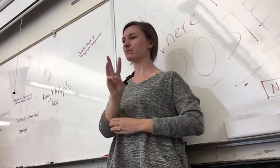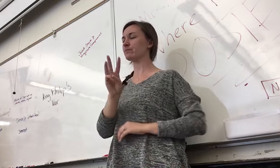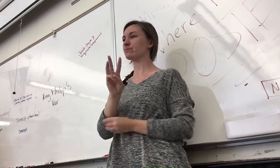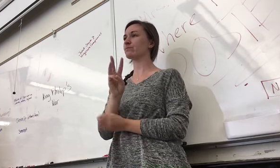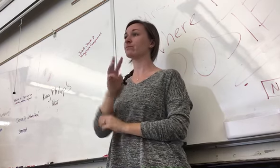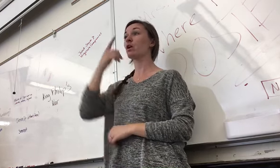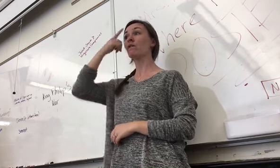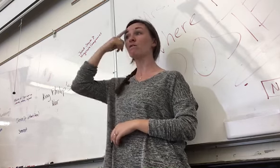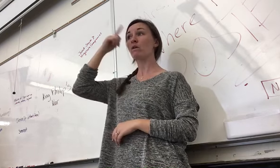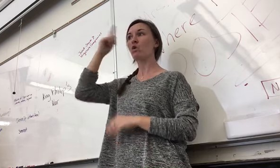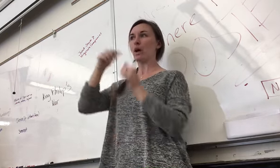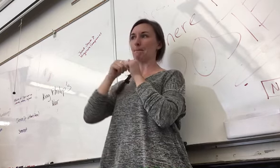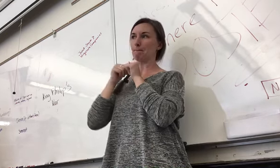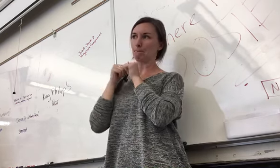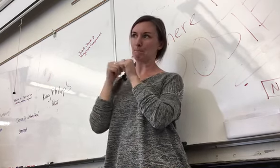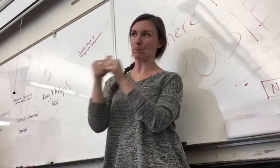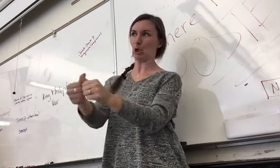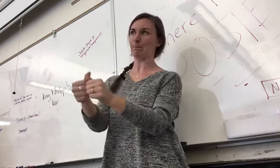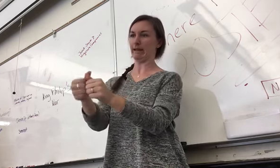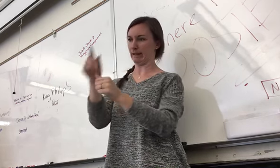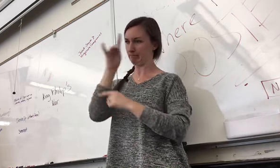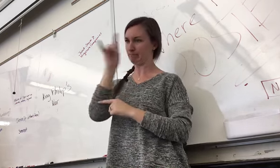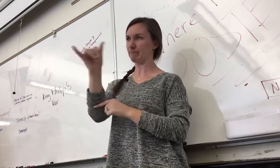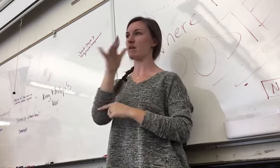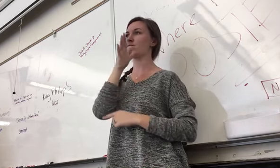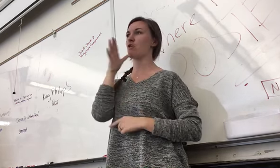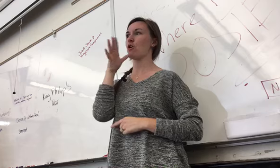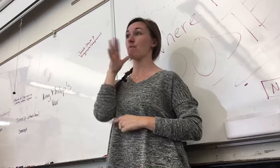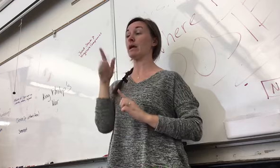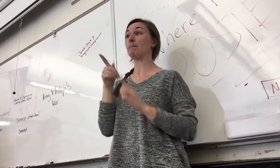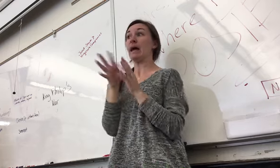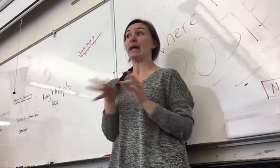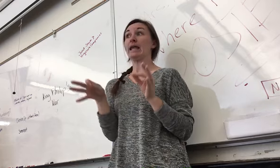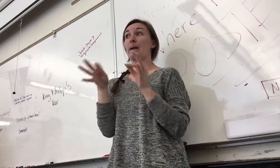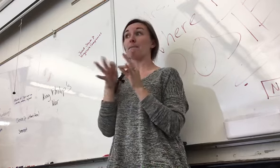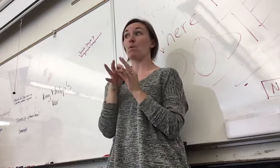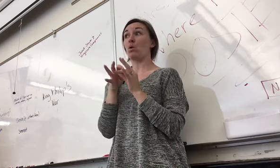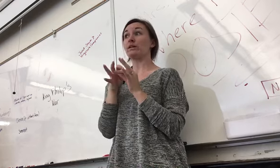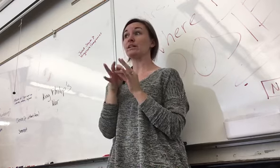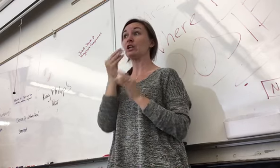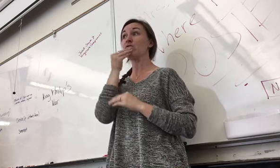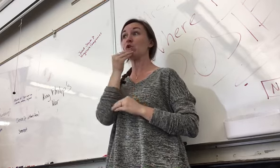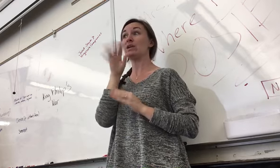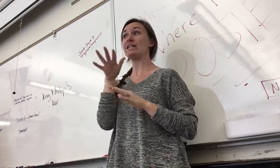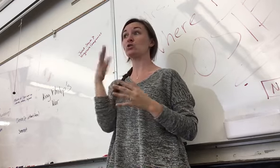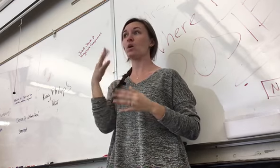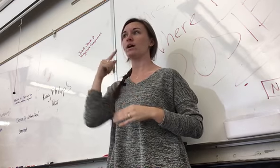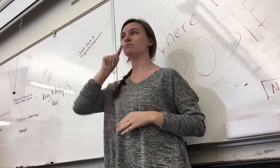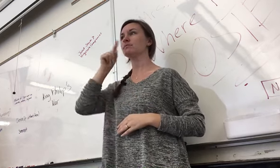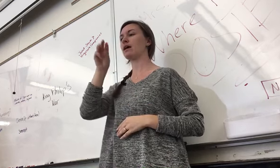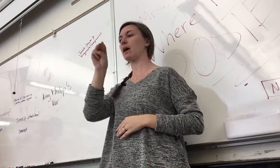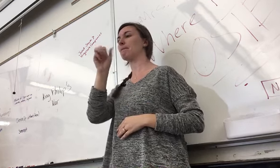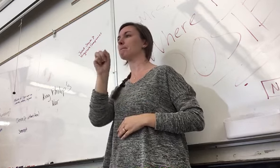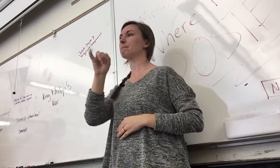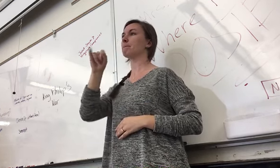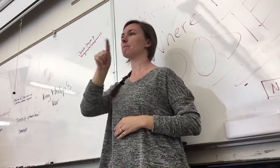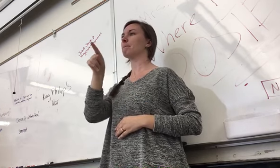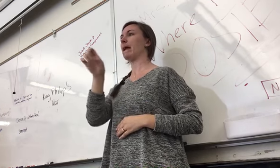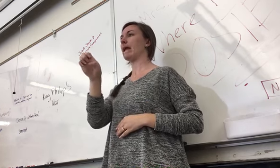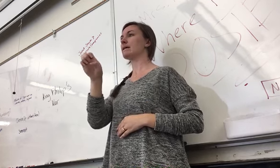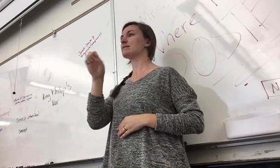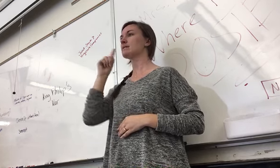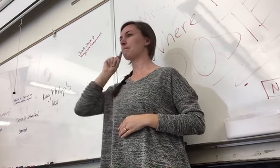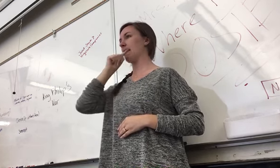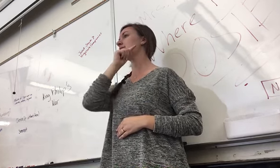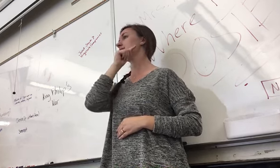there's one really, really important crop that the Anasazi are going to create, which is what? Maize. Yep,